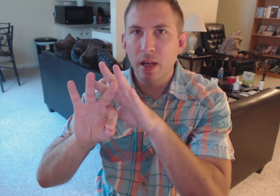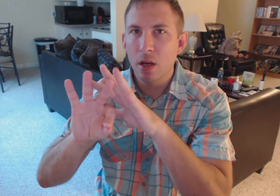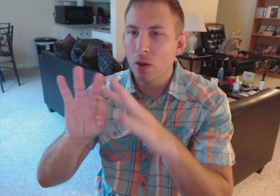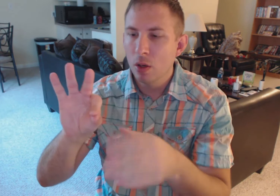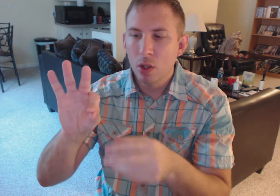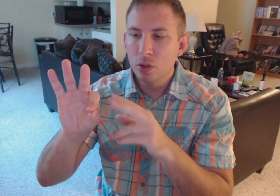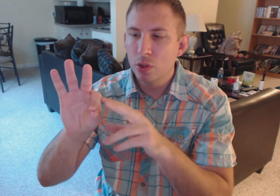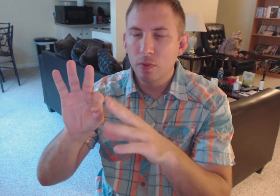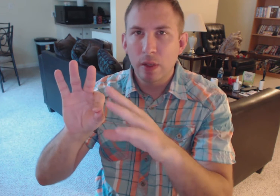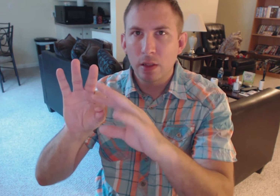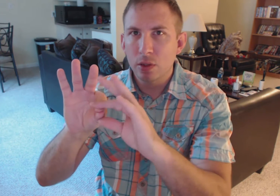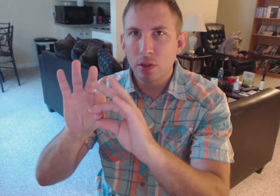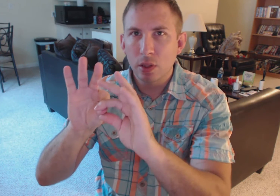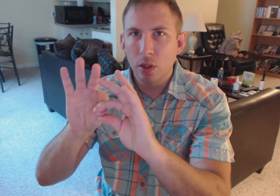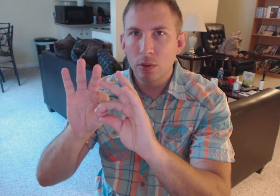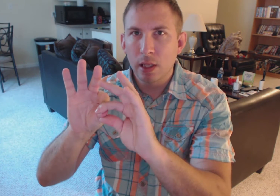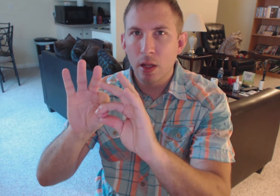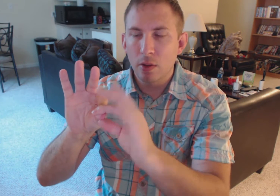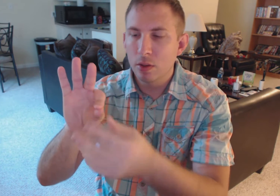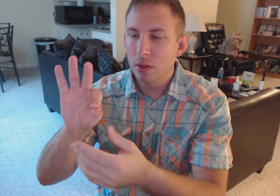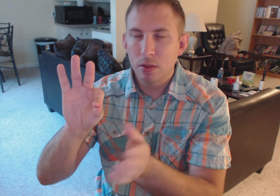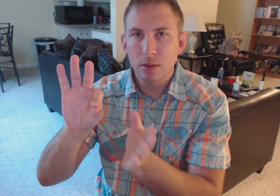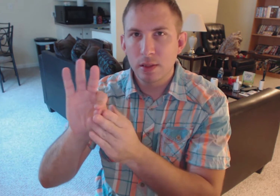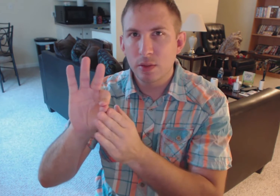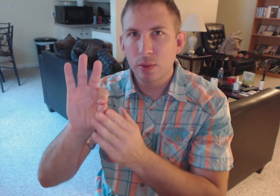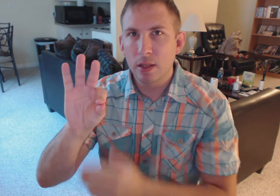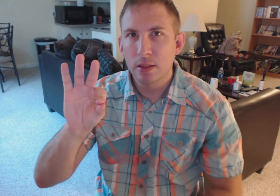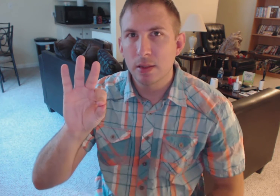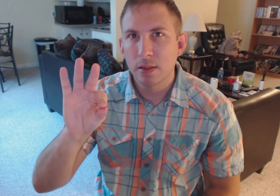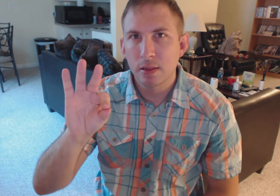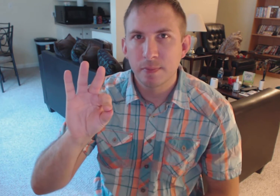air, two fingers that goes together. This would like this.